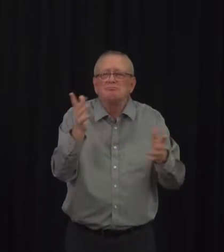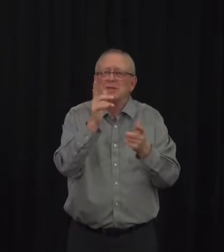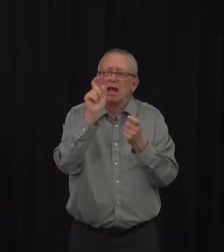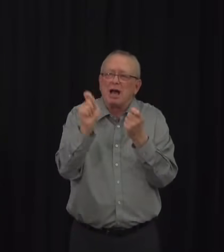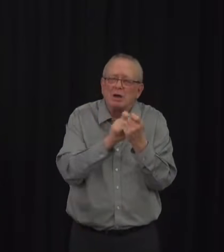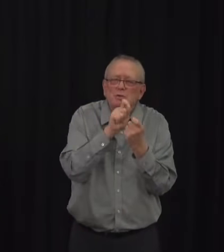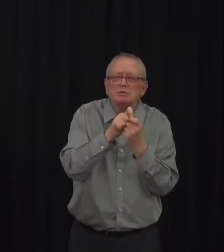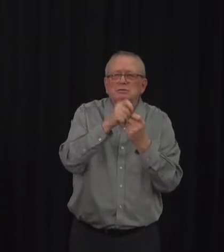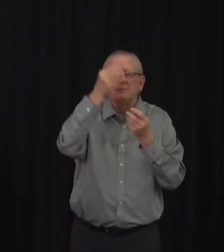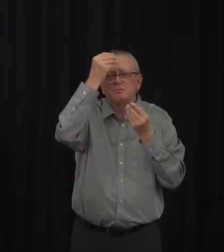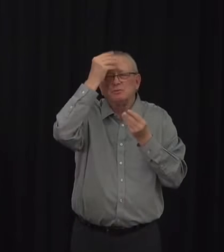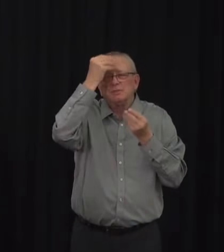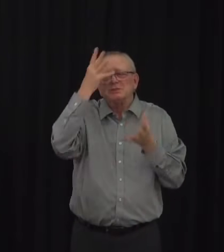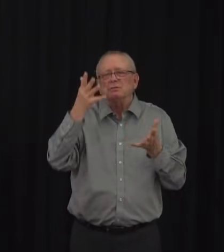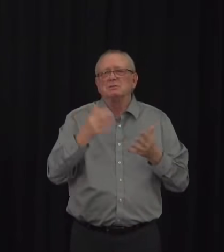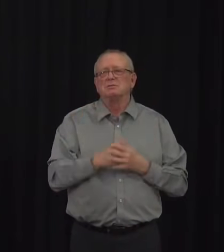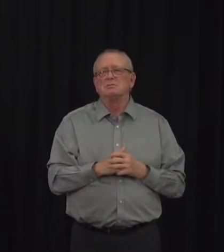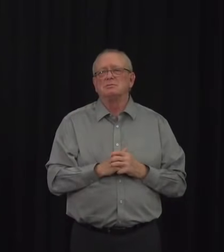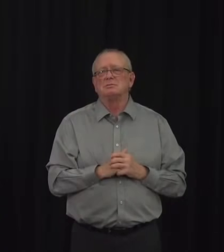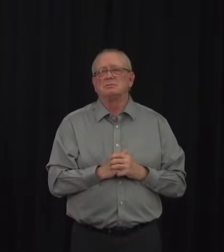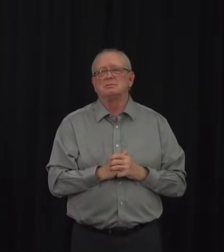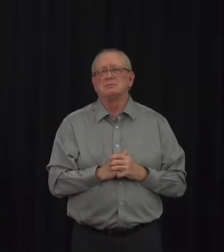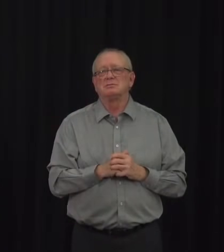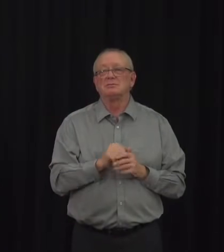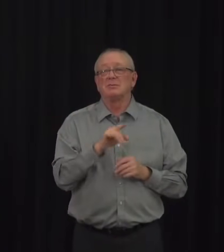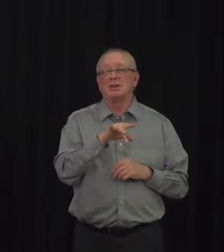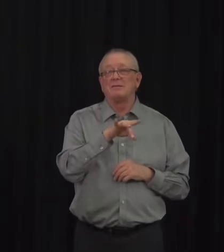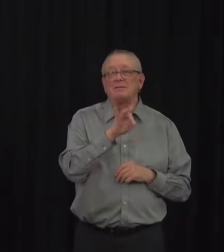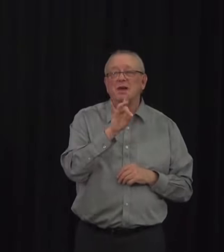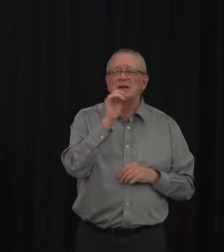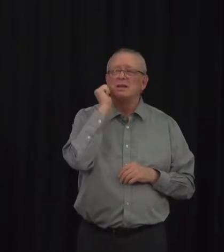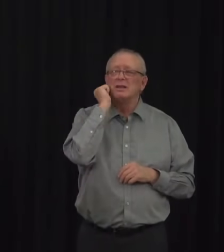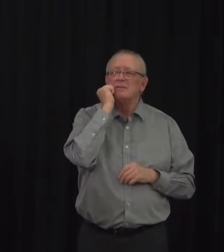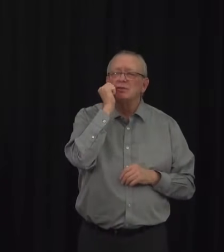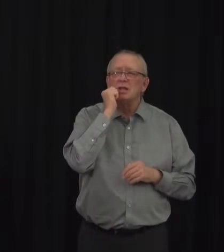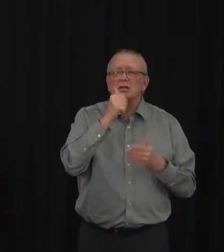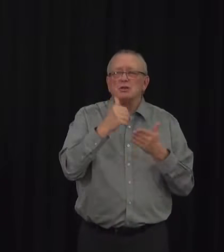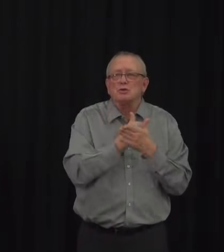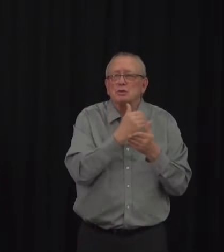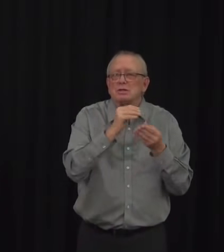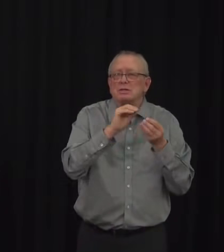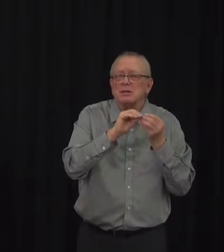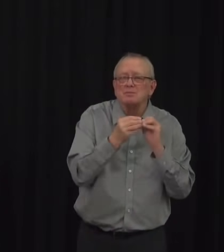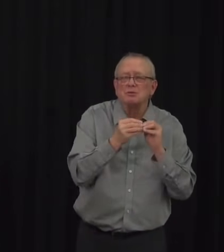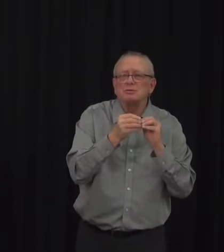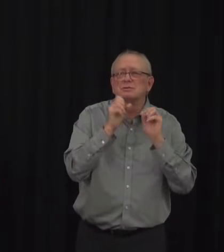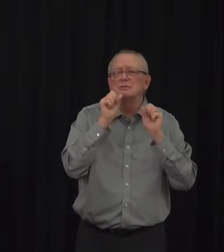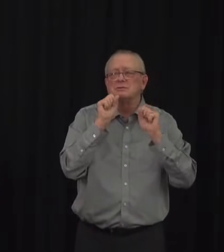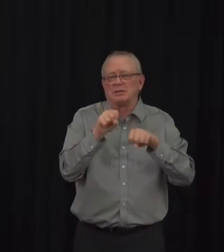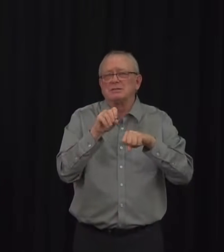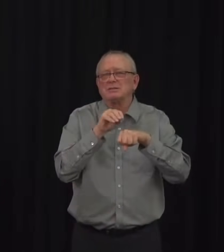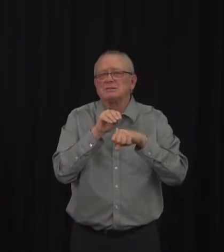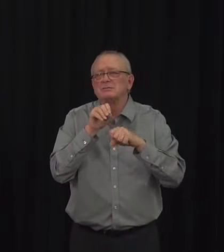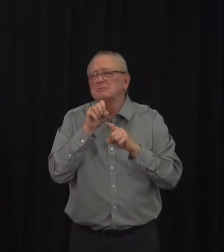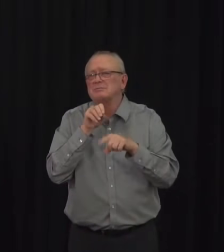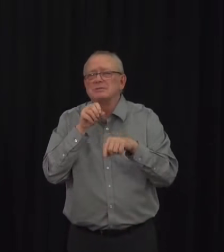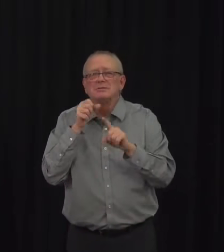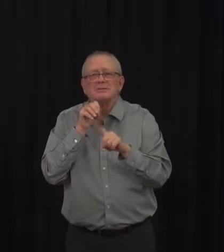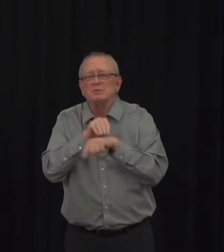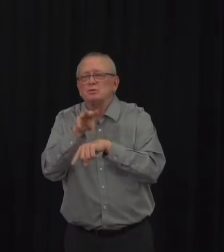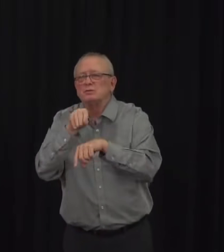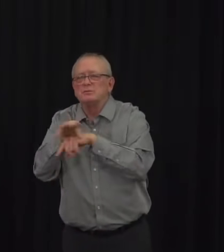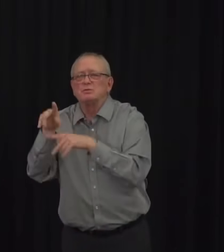with the benefit of the daily numbers, of the occurrences that are happening. And with respect to the attendance of